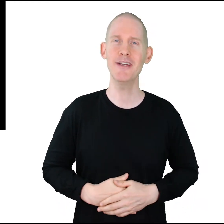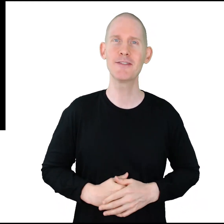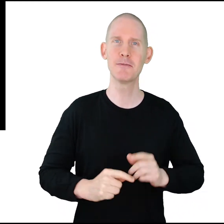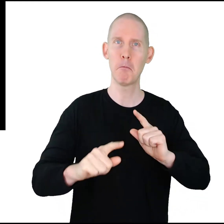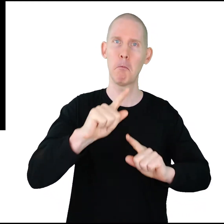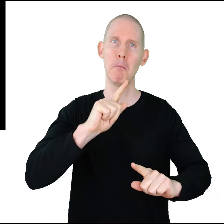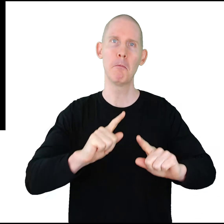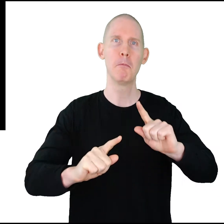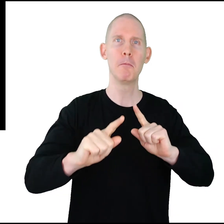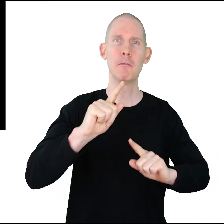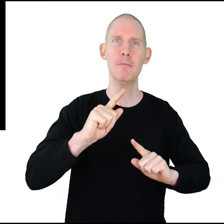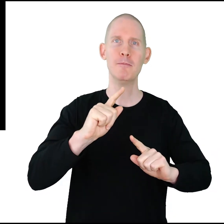this.